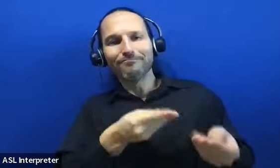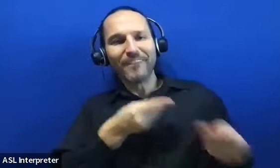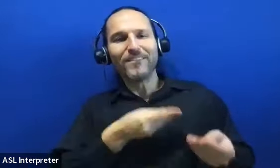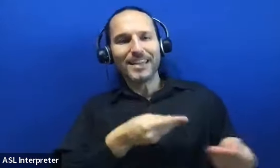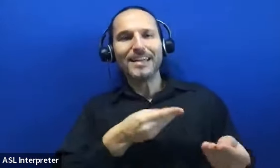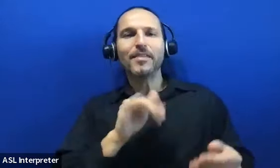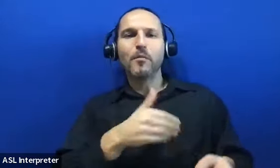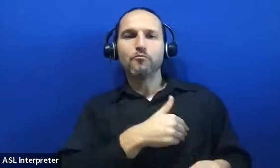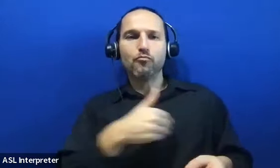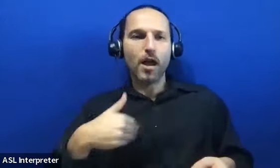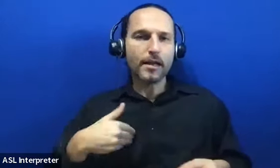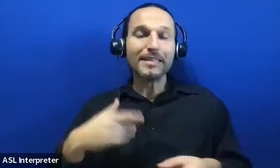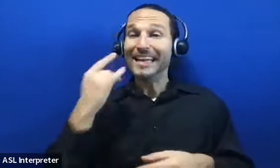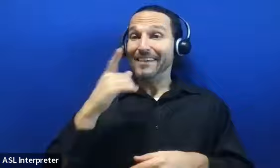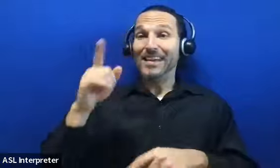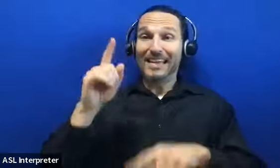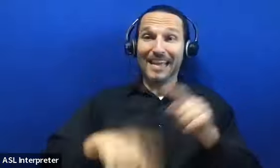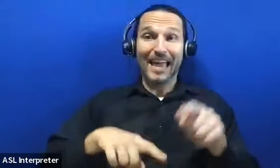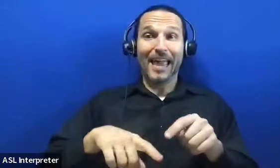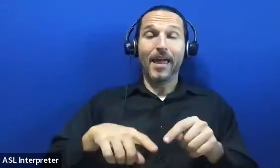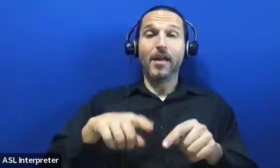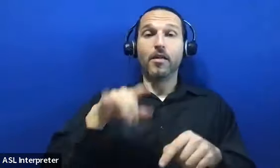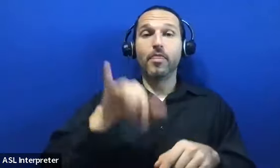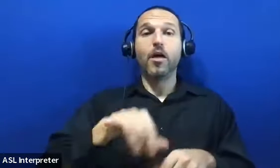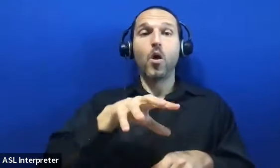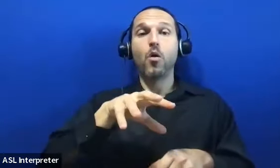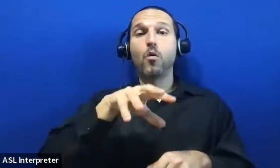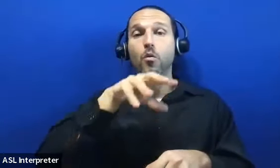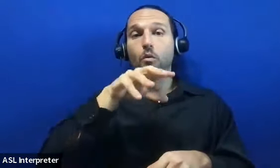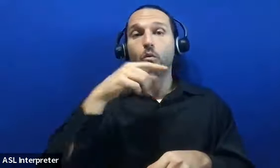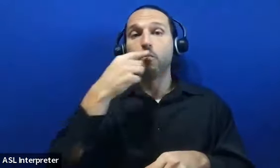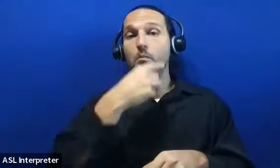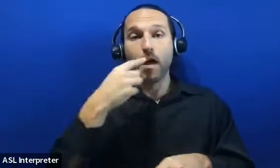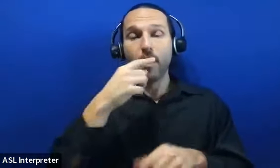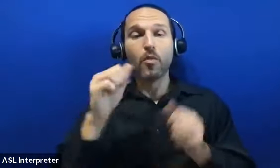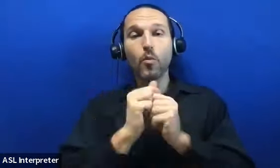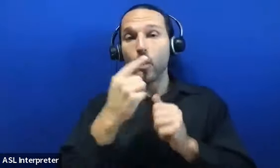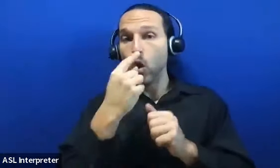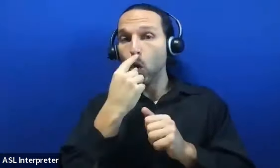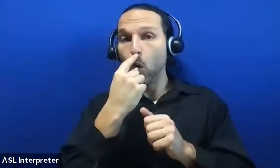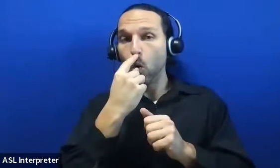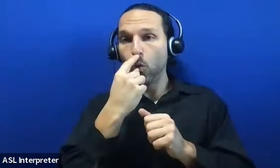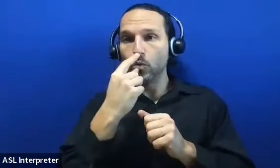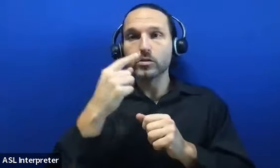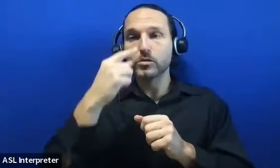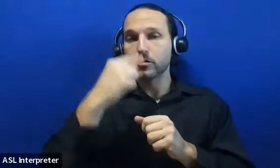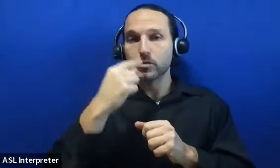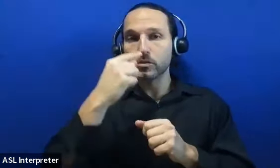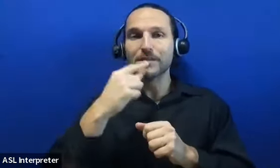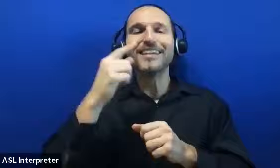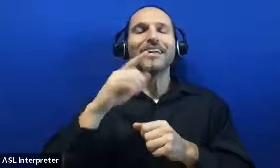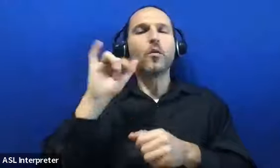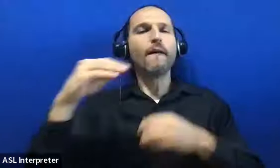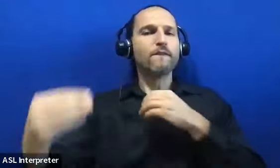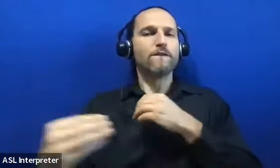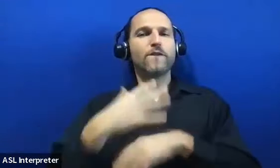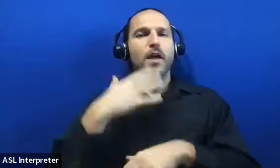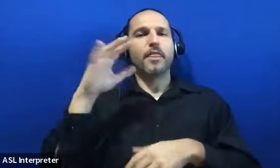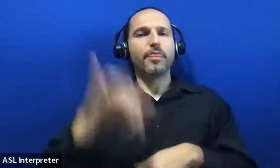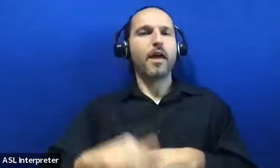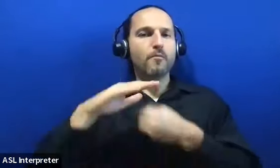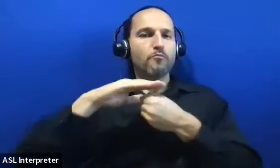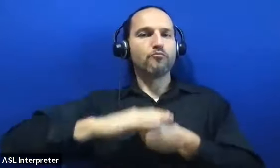able to close off that opening between the mouth and the nose, that affects the pressure system we need